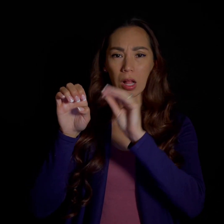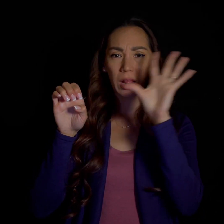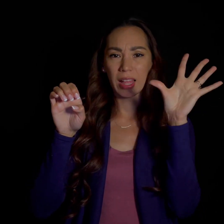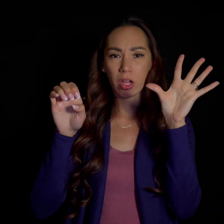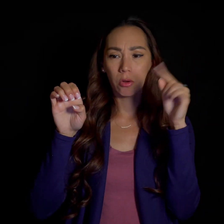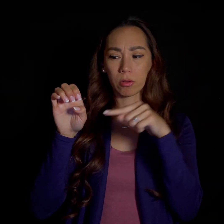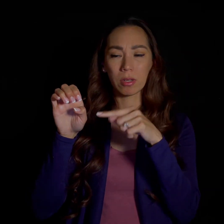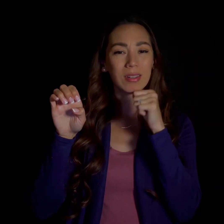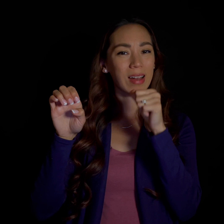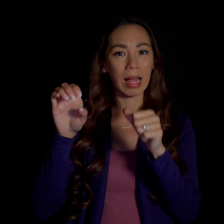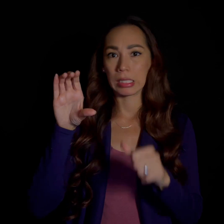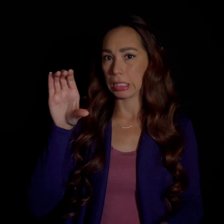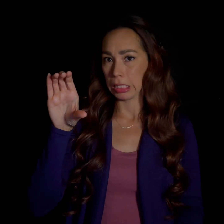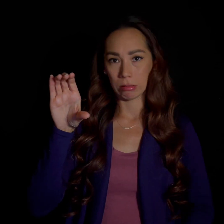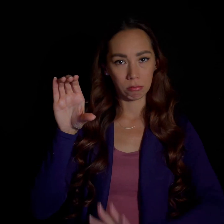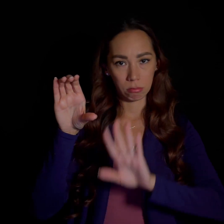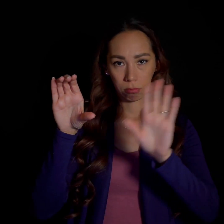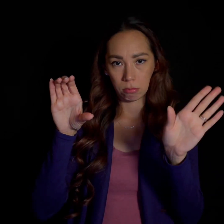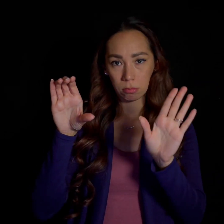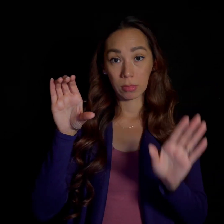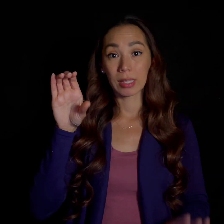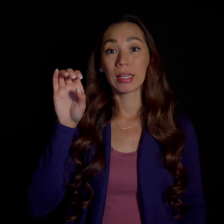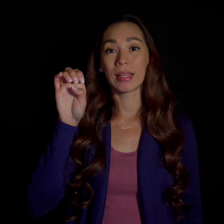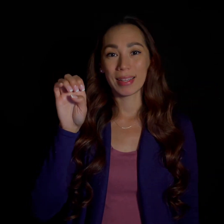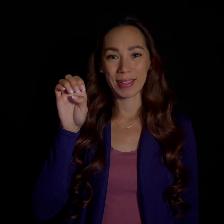they're smushed down and not too much like a C.